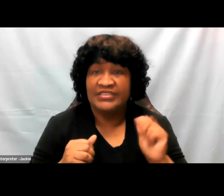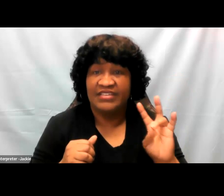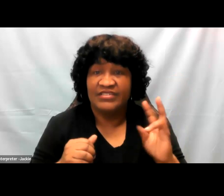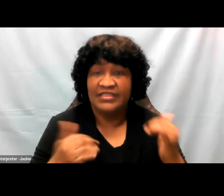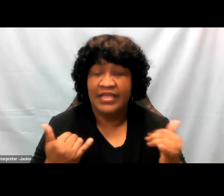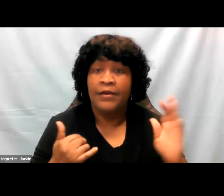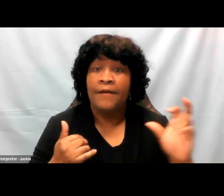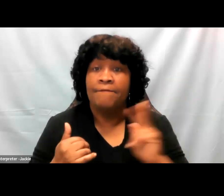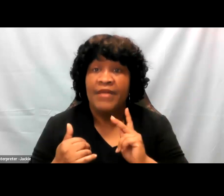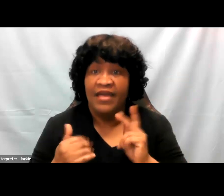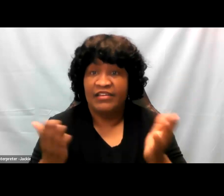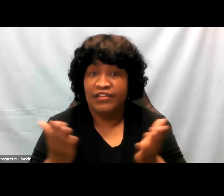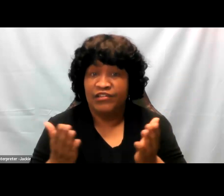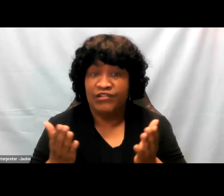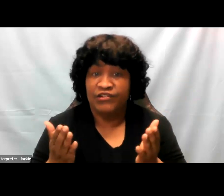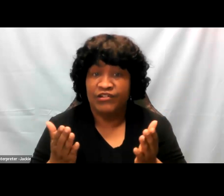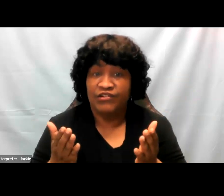now. Let's be back on screen.